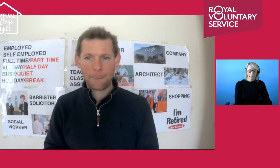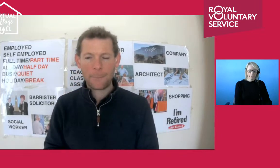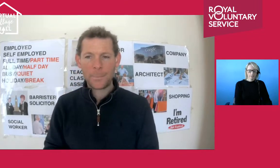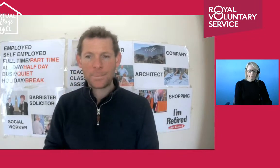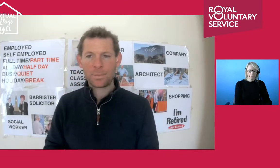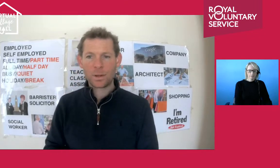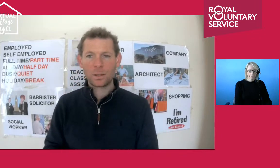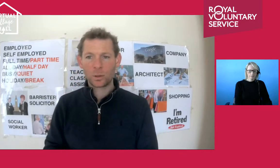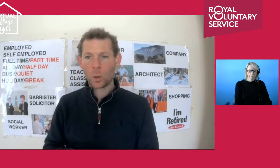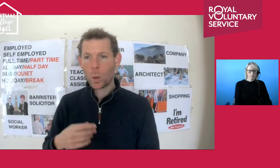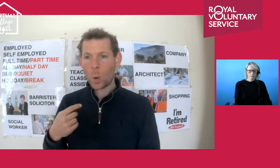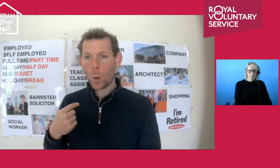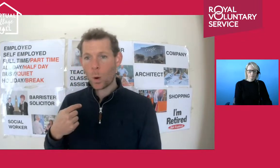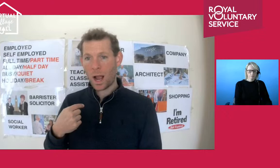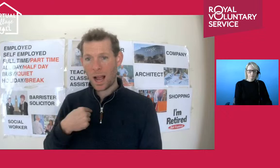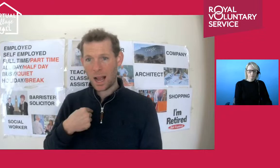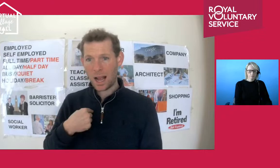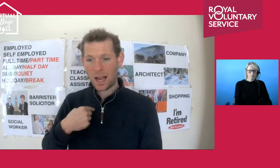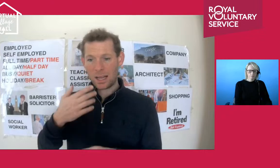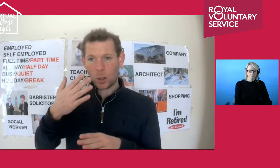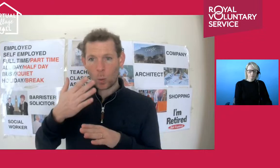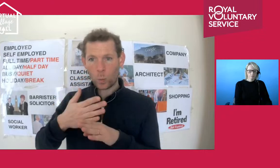cafe.